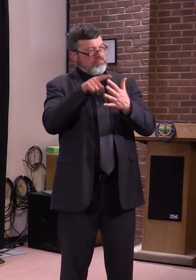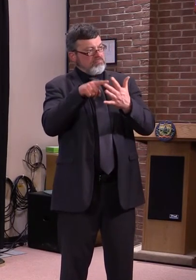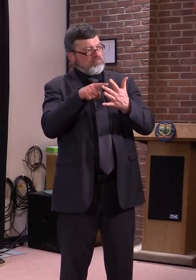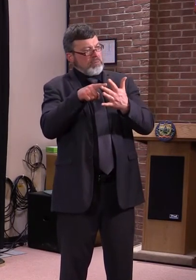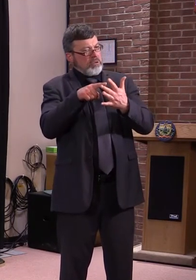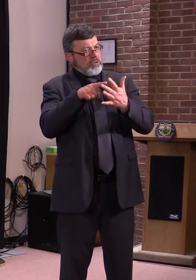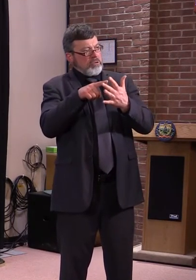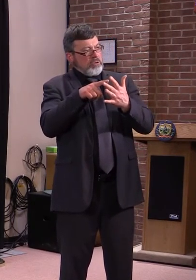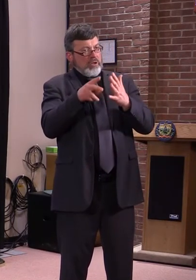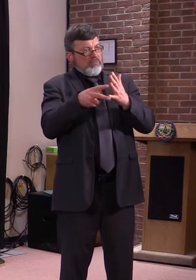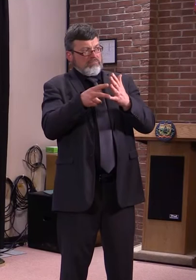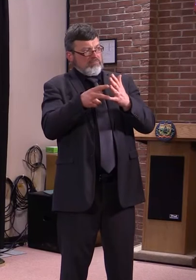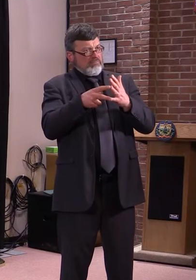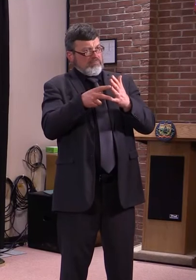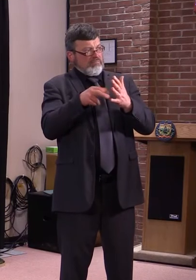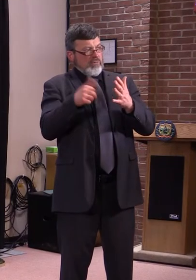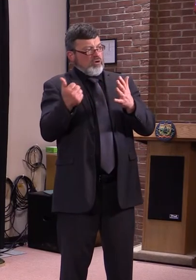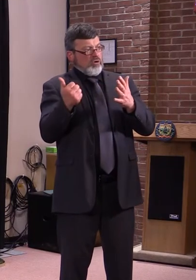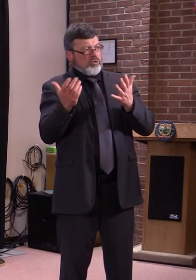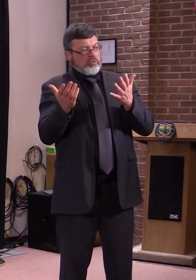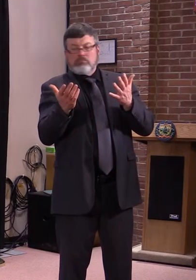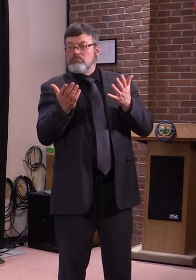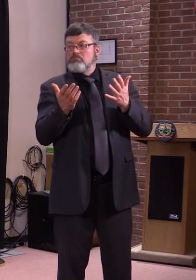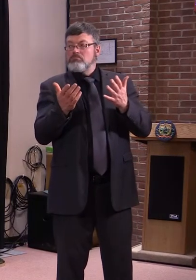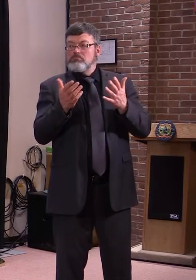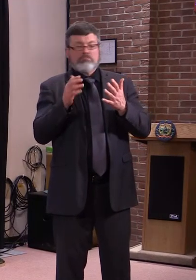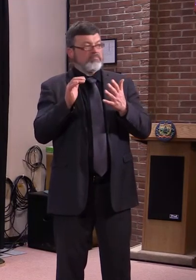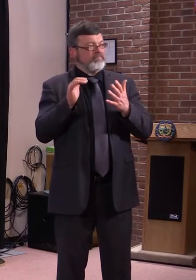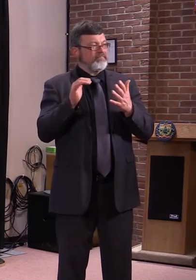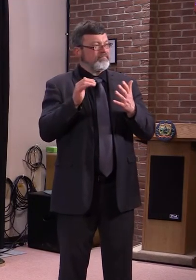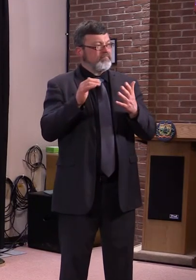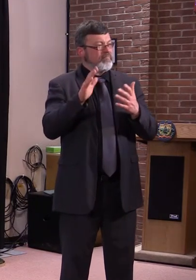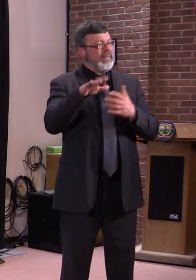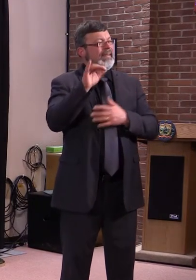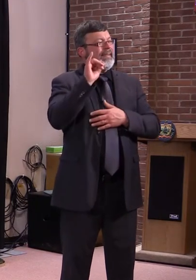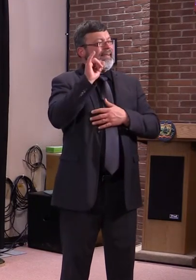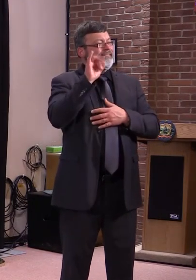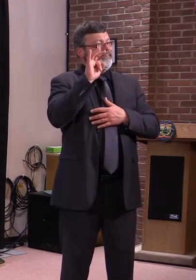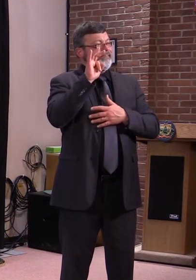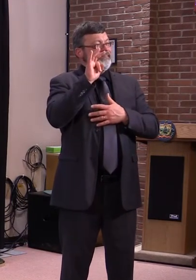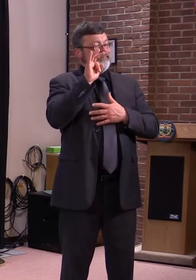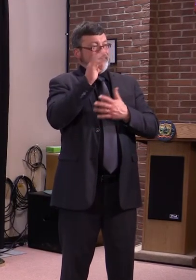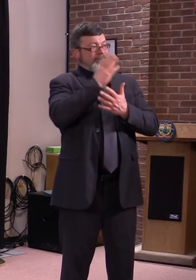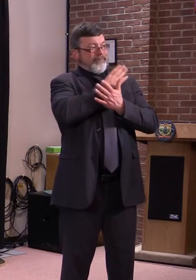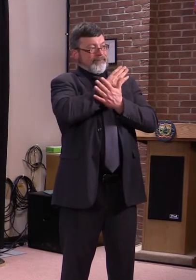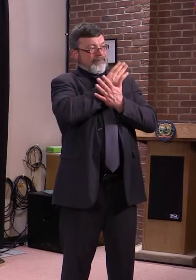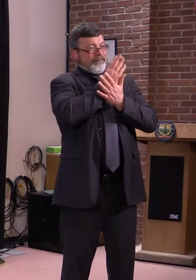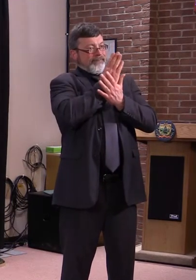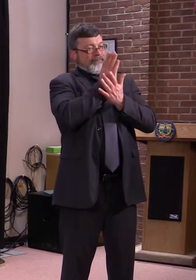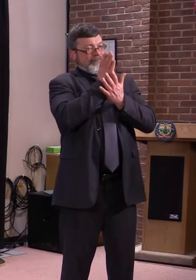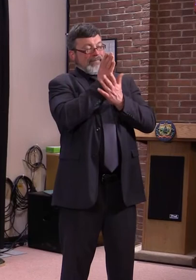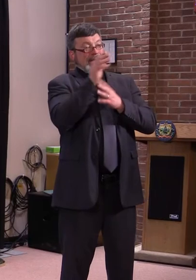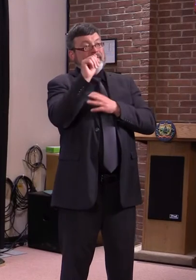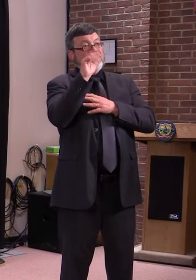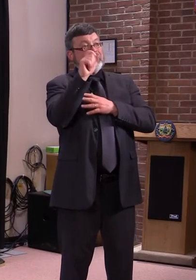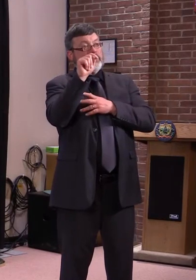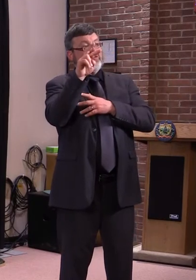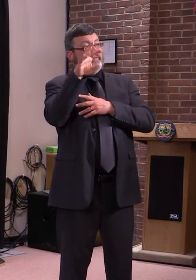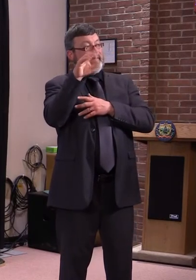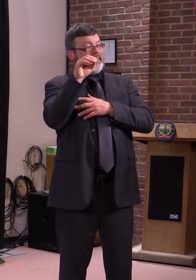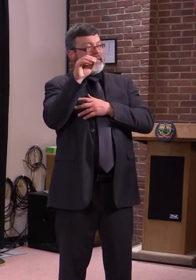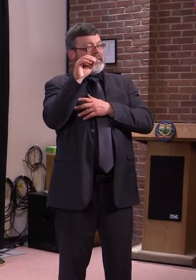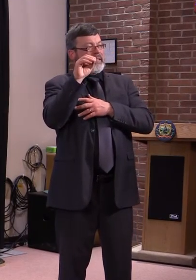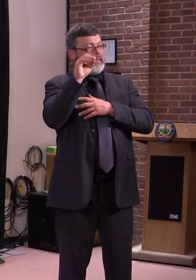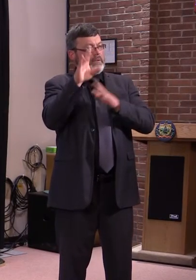anything that would have to go through, let's say, Act 250 is a concern. Any